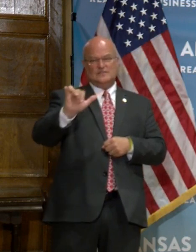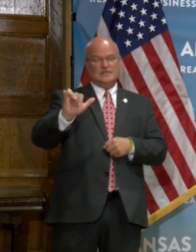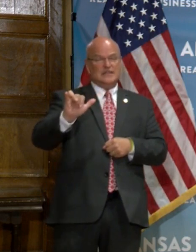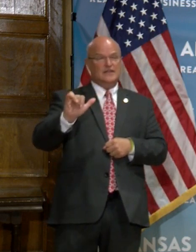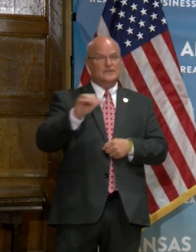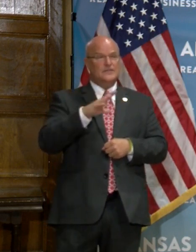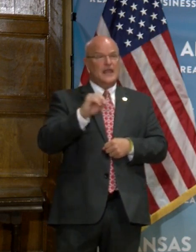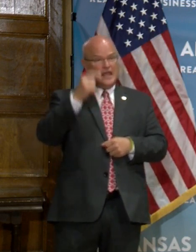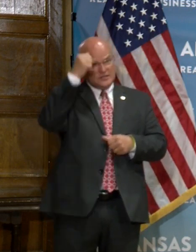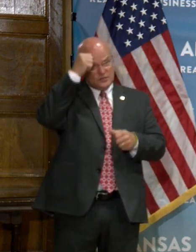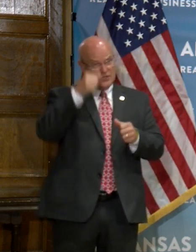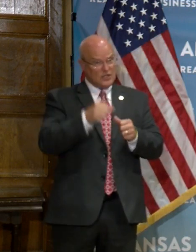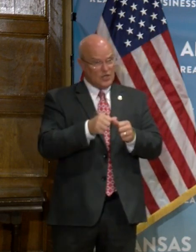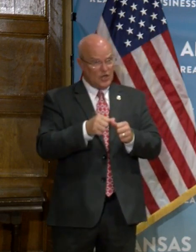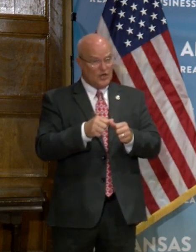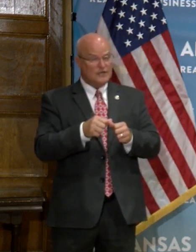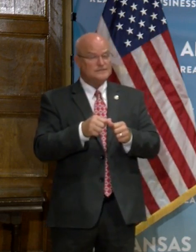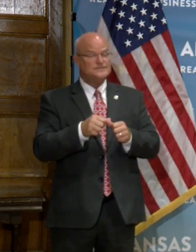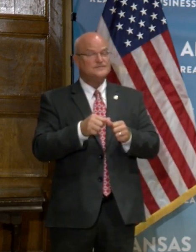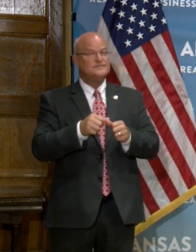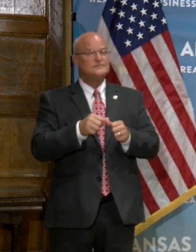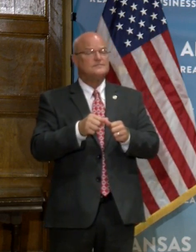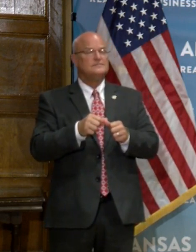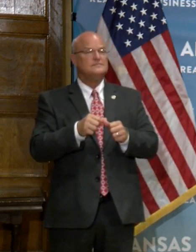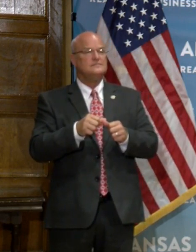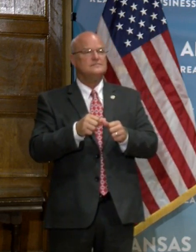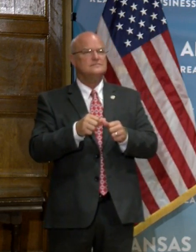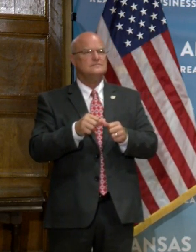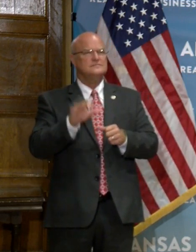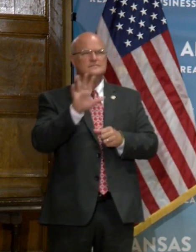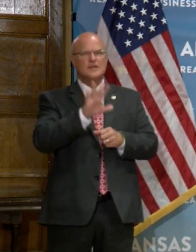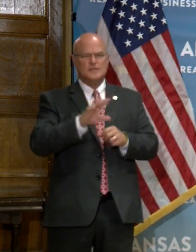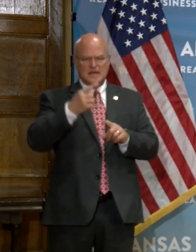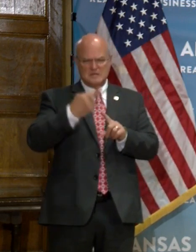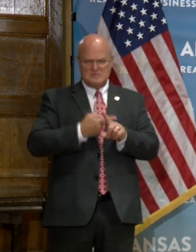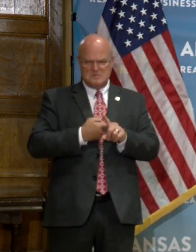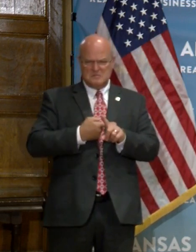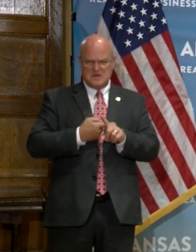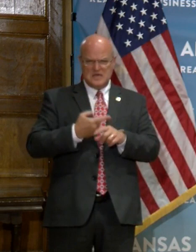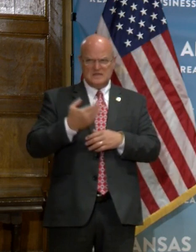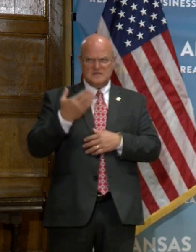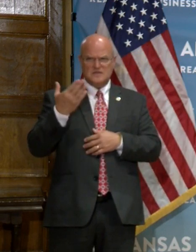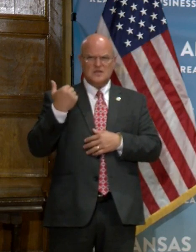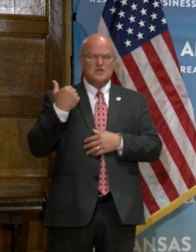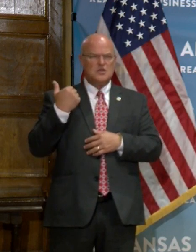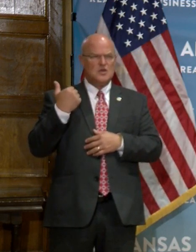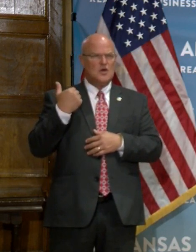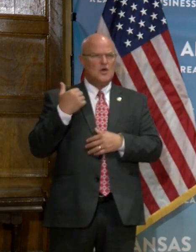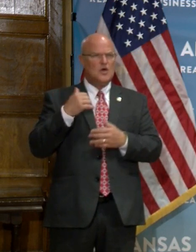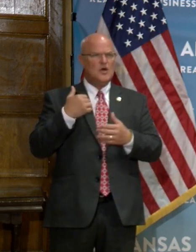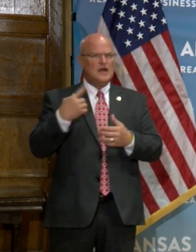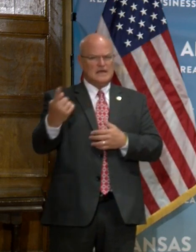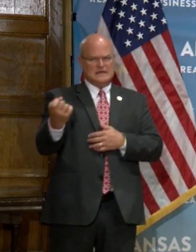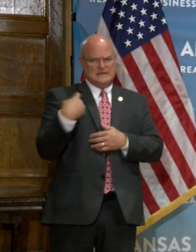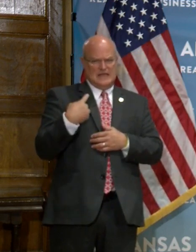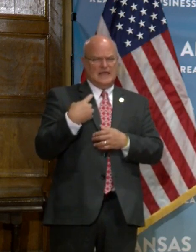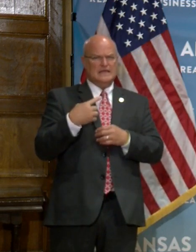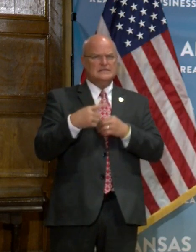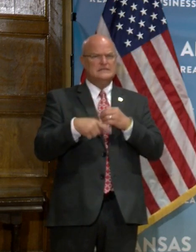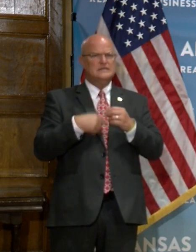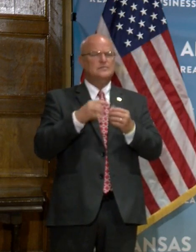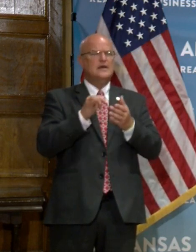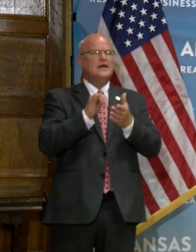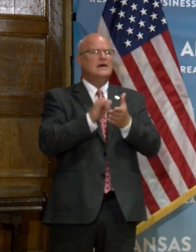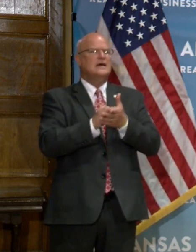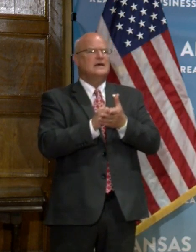And as you recall, about a month ago, I believe it was, that I was asked about